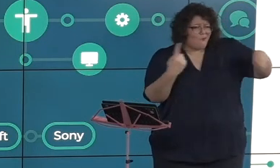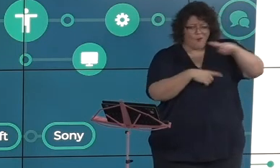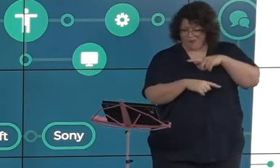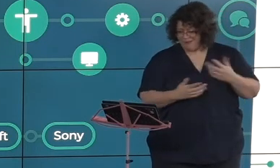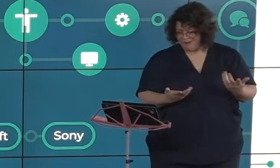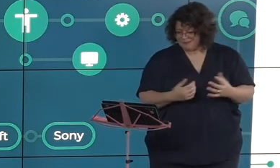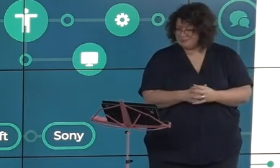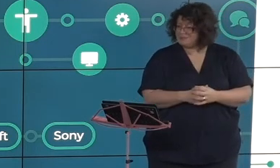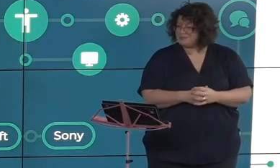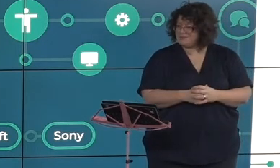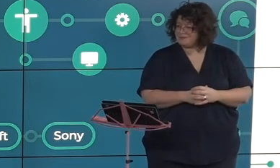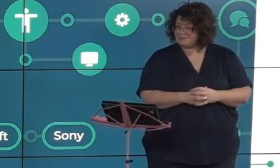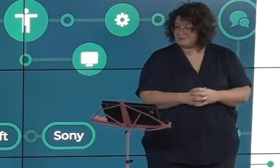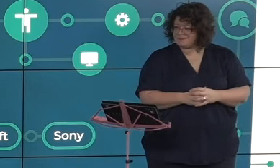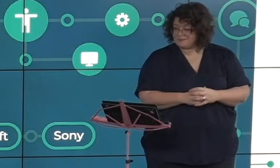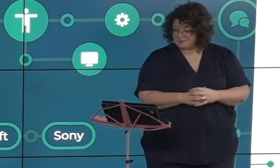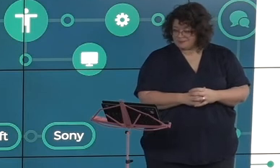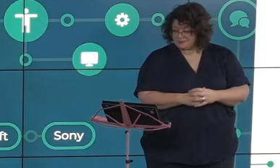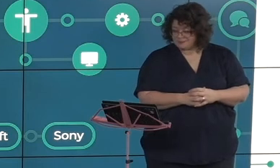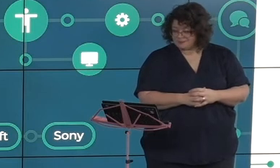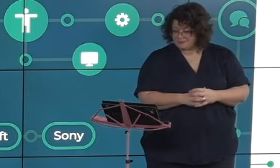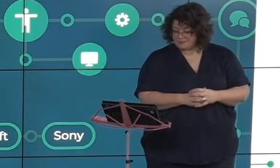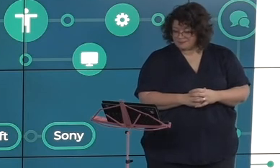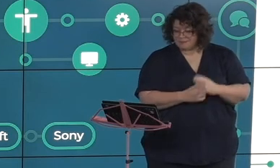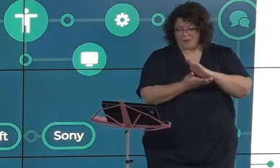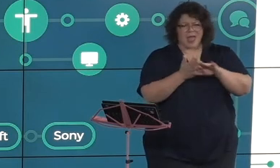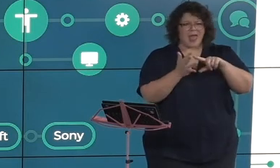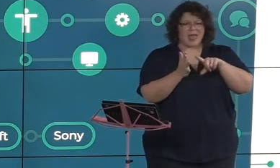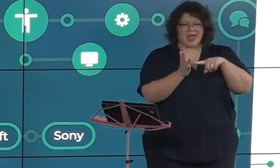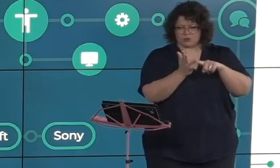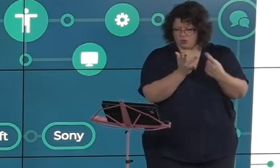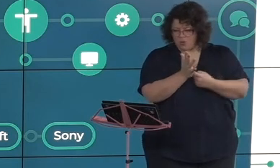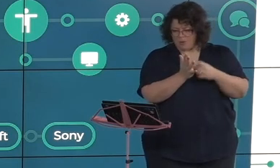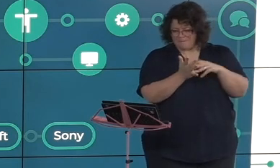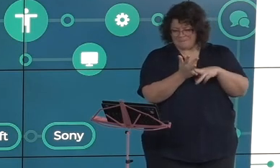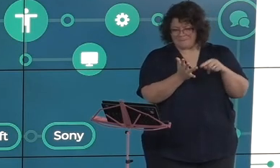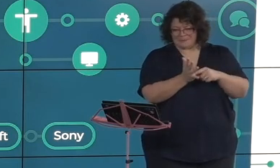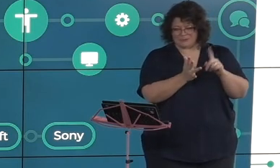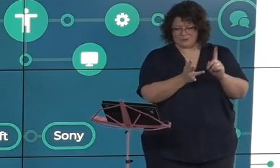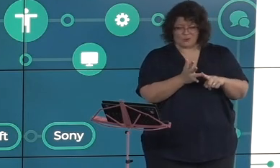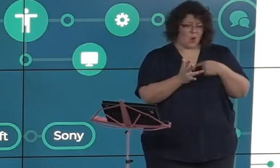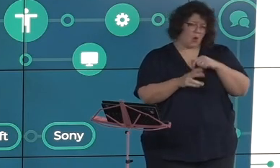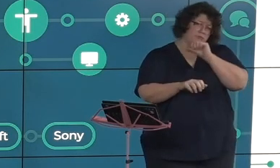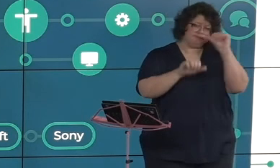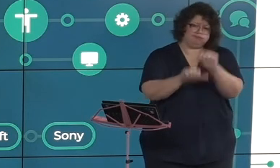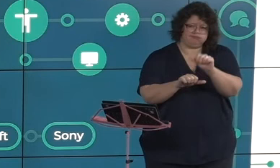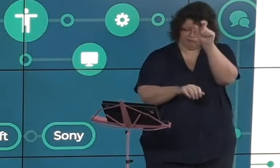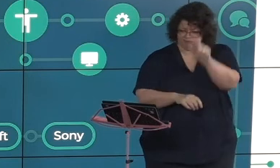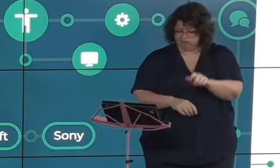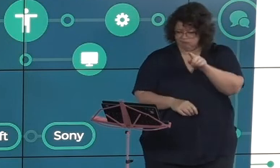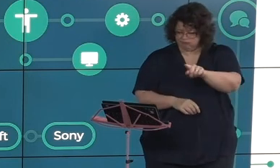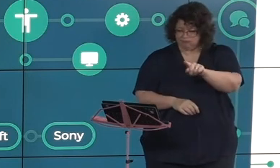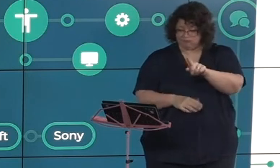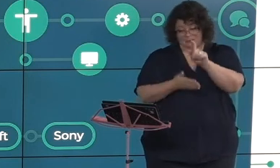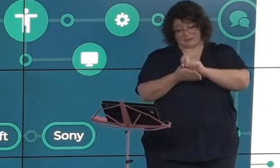I'm another big fan of, wrote this beautiful thing in LinkedIn. Satya Nadella said, I'm hardwired to be confident so I can let